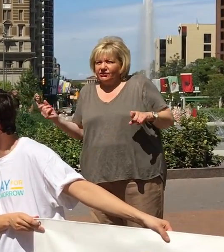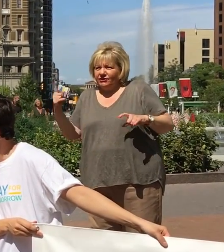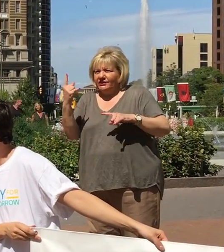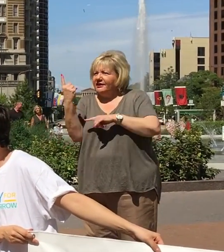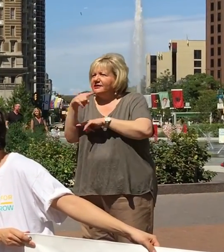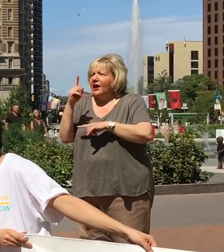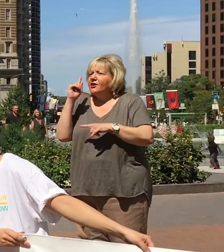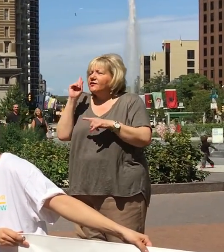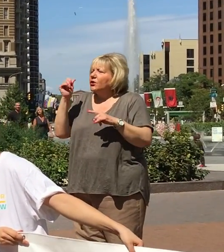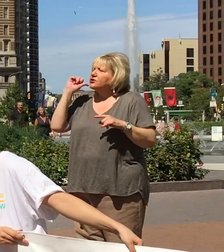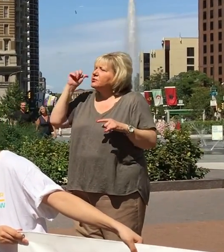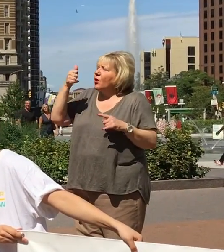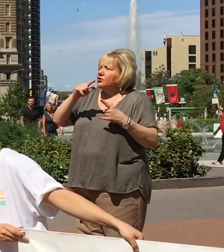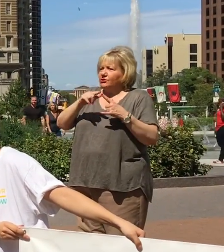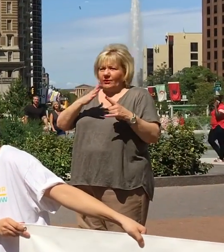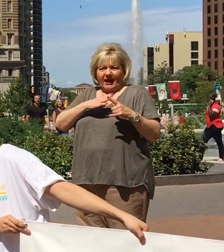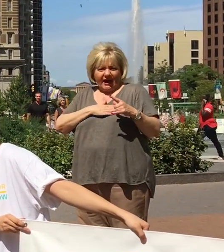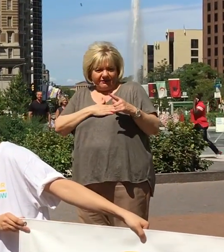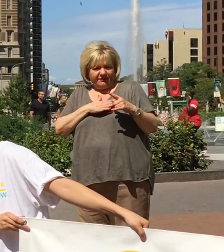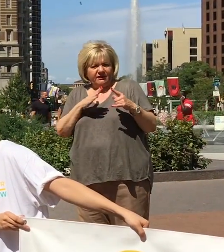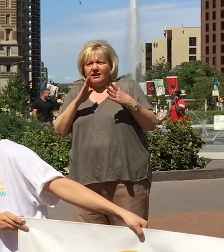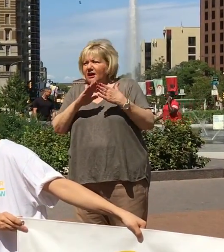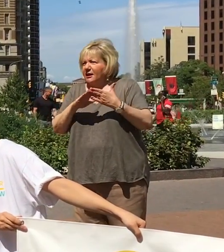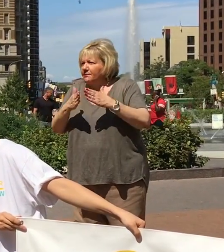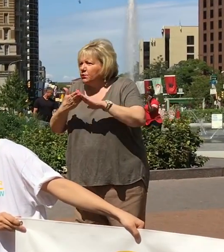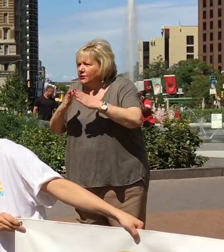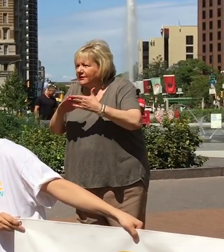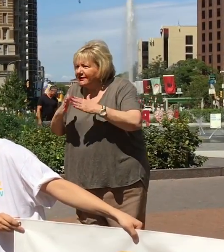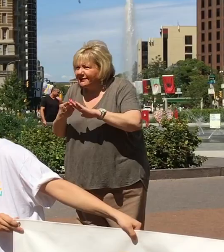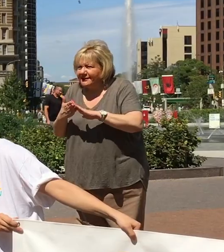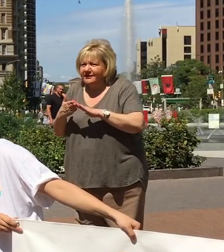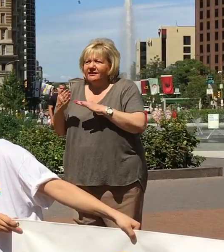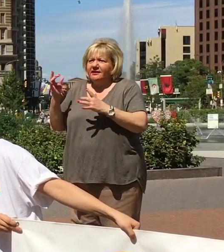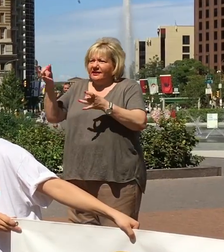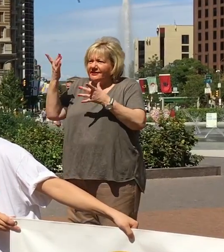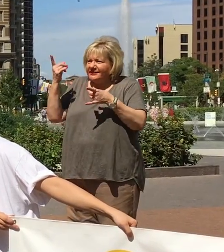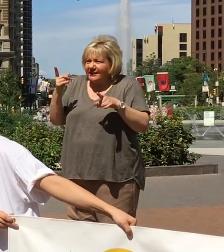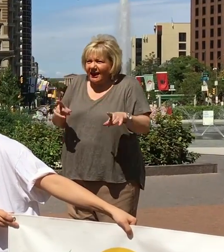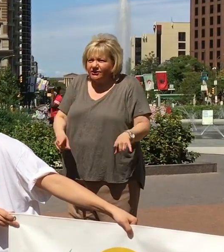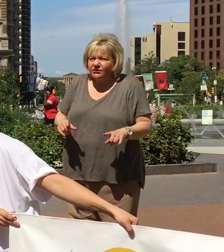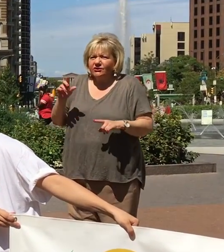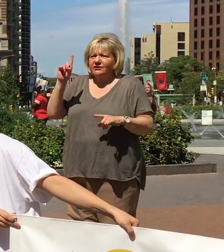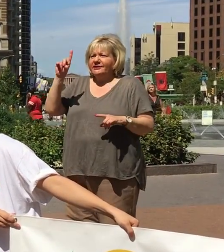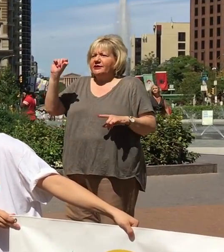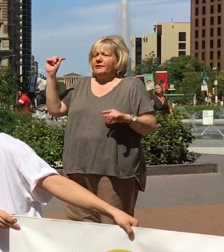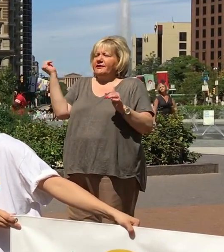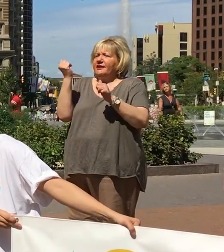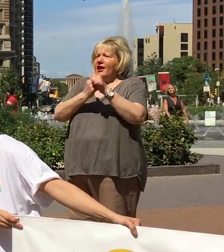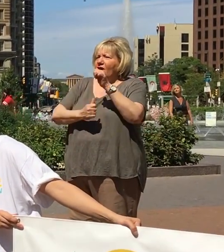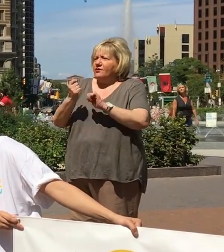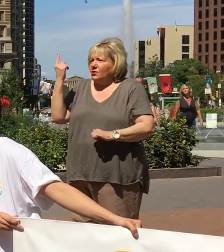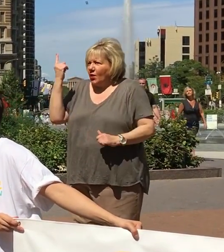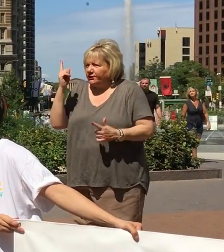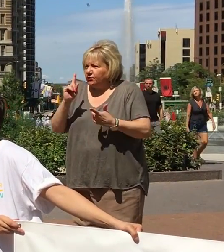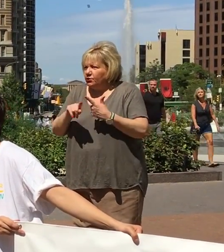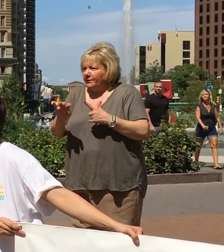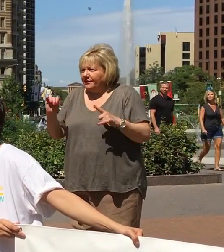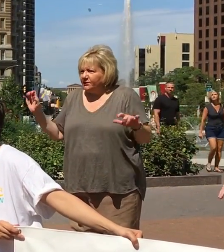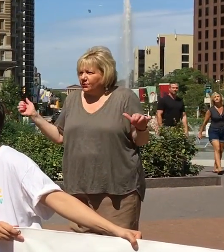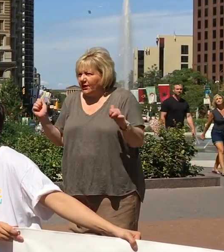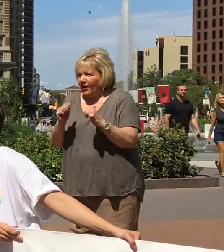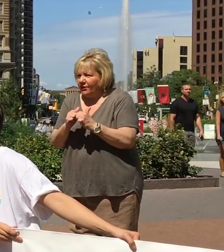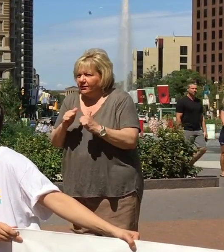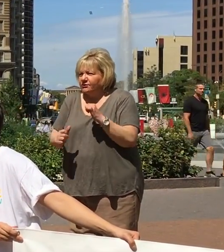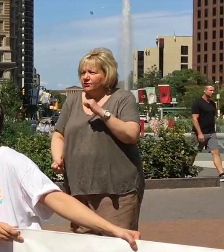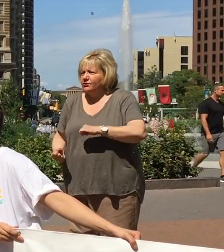this issue of community, disasters, disability, everyone getting together to